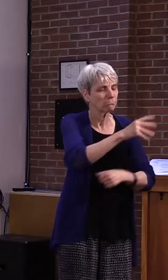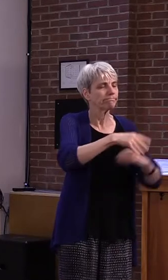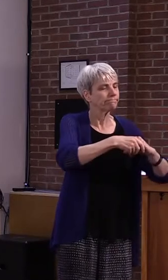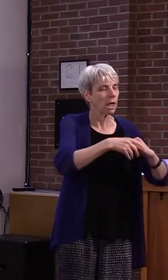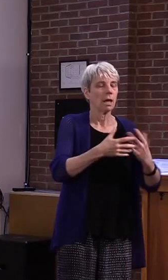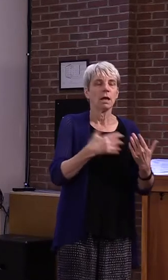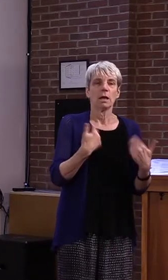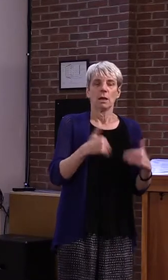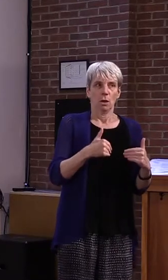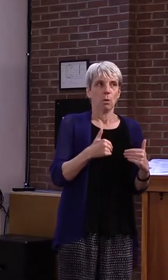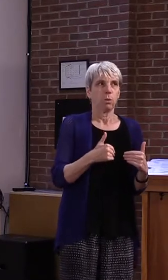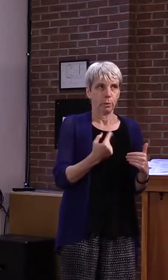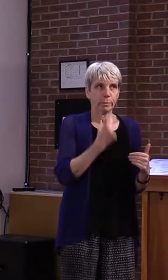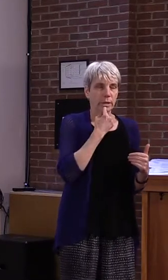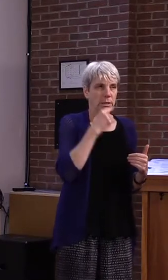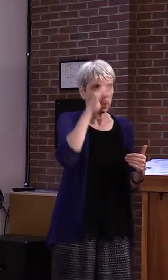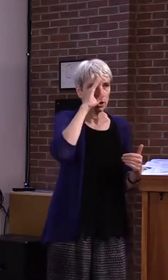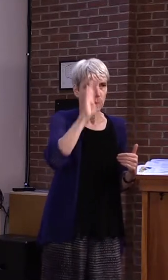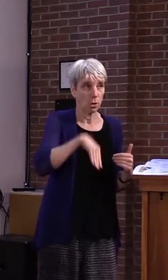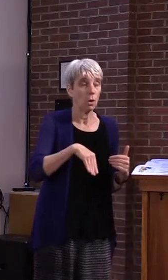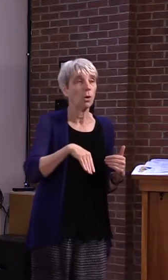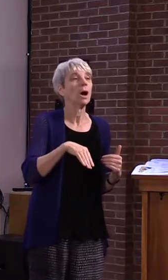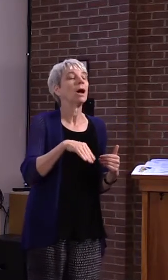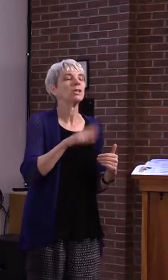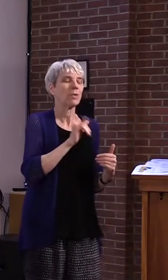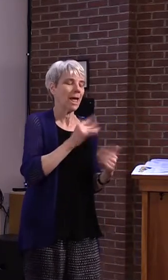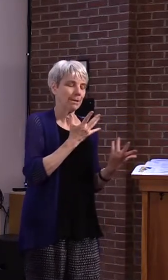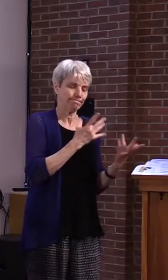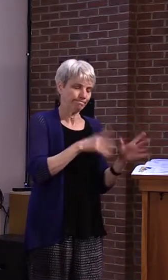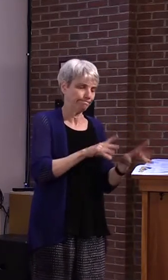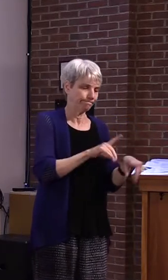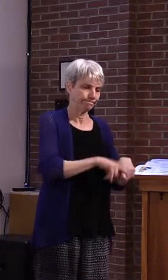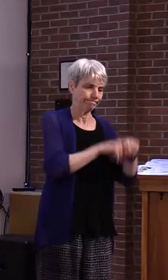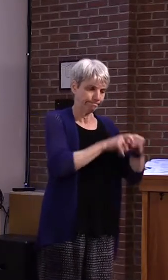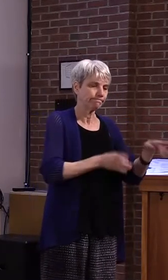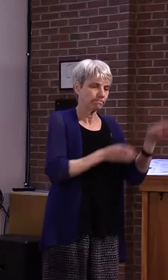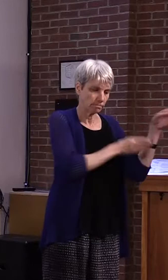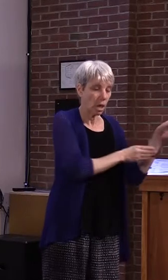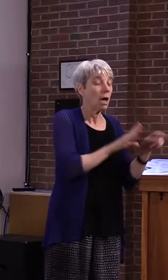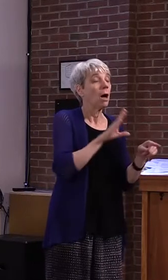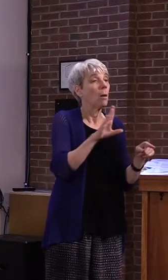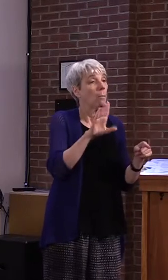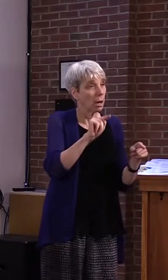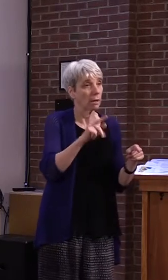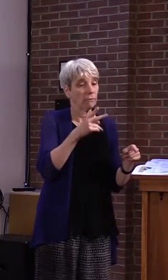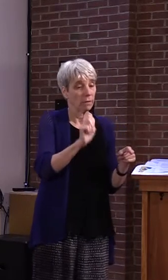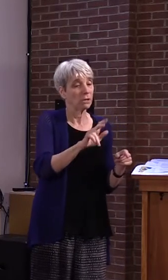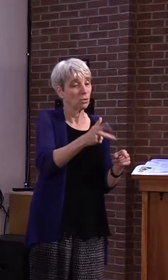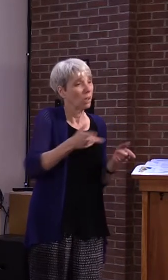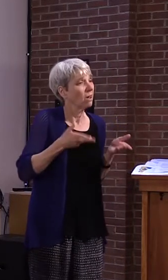people to know we have a path to indoor visitation through the various phases.